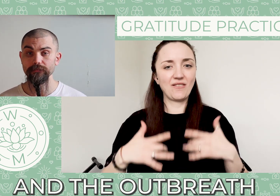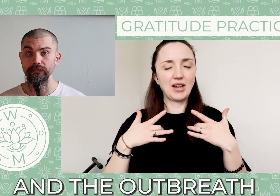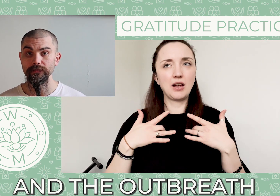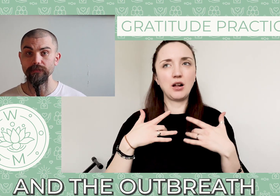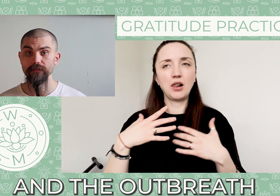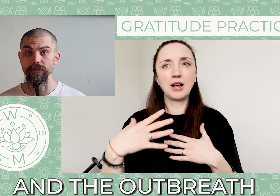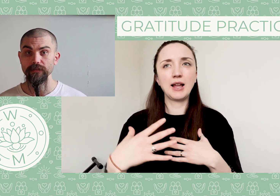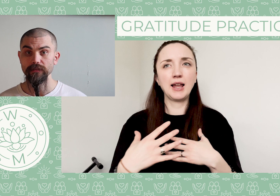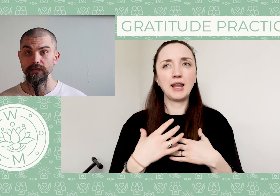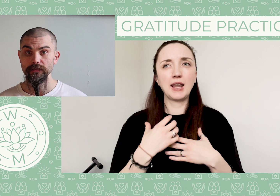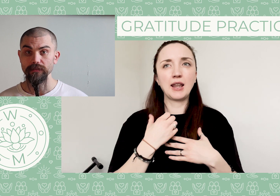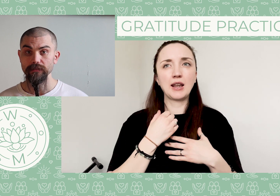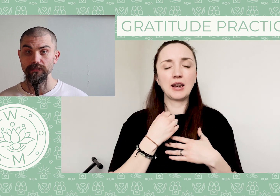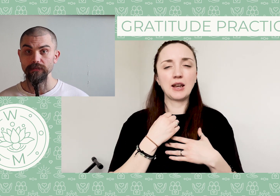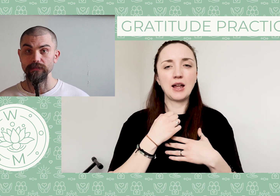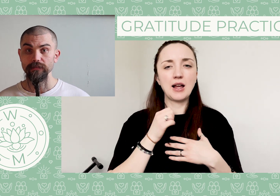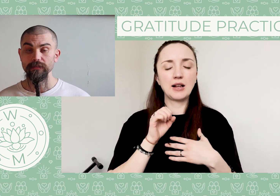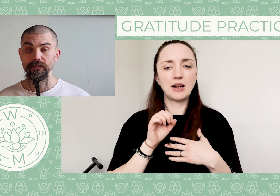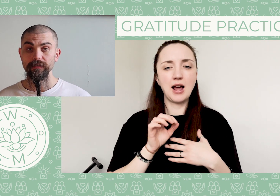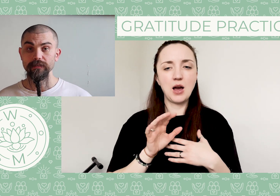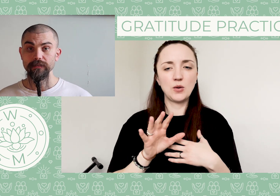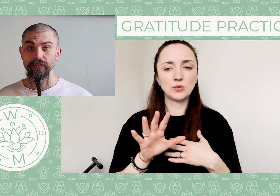out-breath.